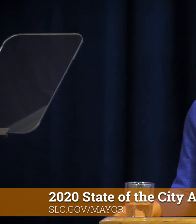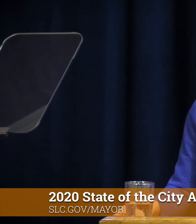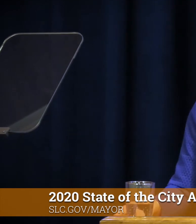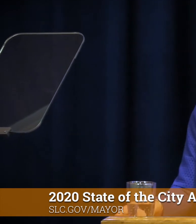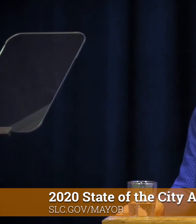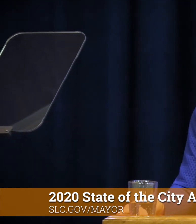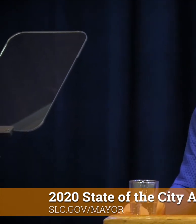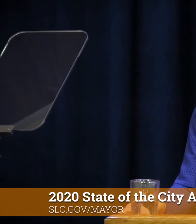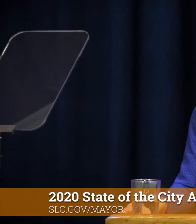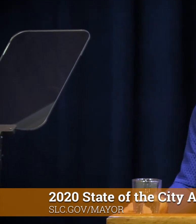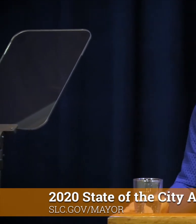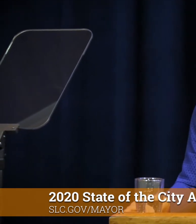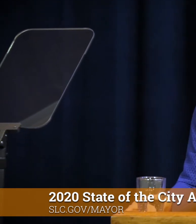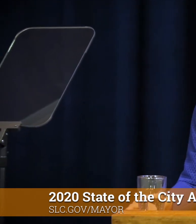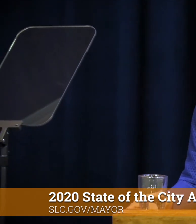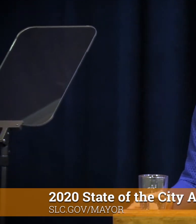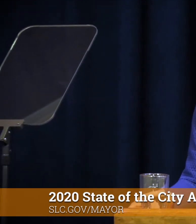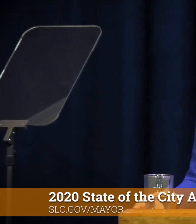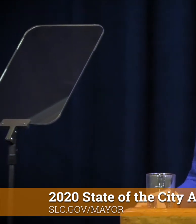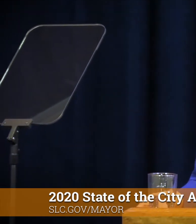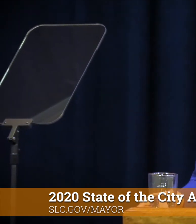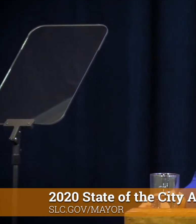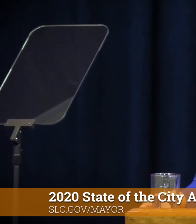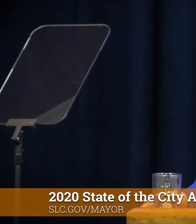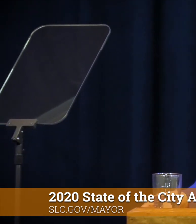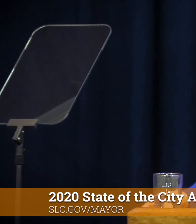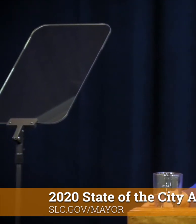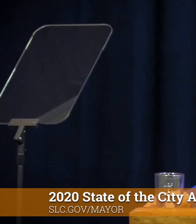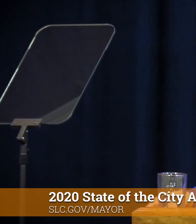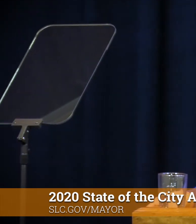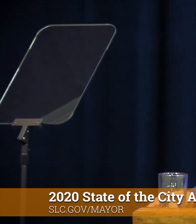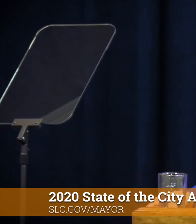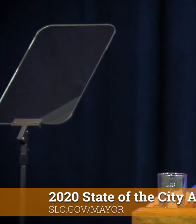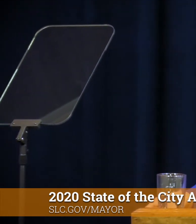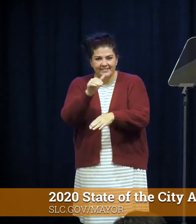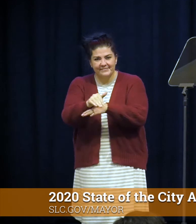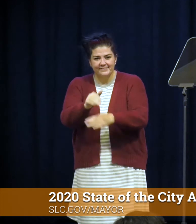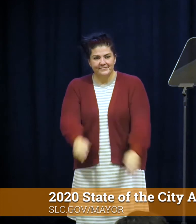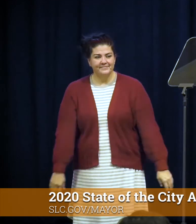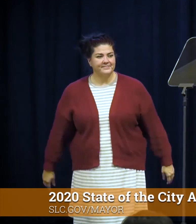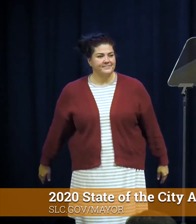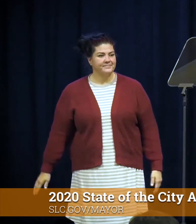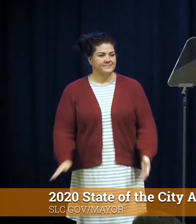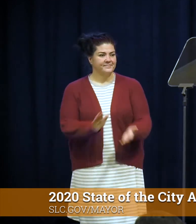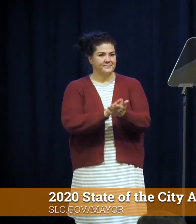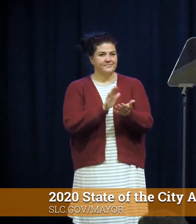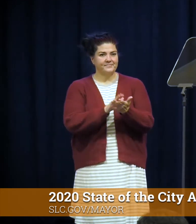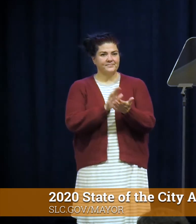today that guarantee our city is ready for the next generation to succeed.